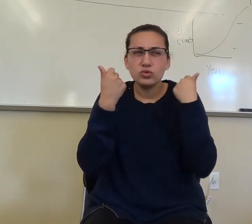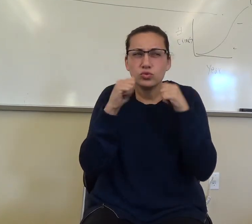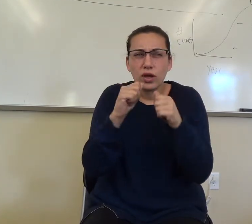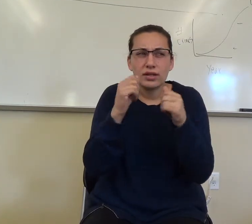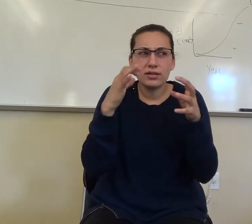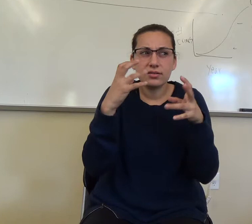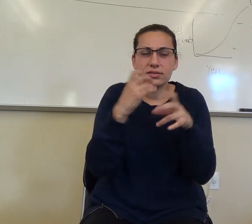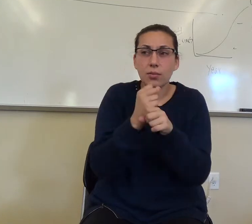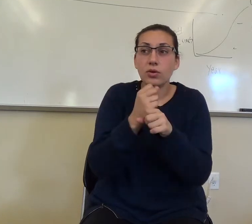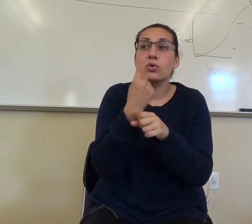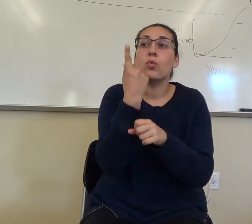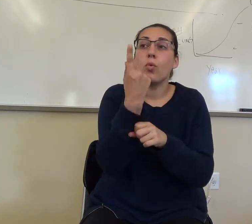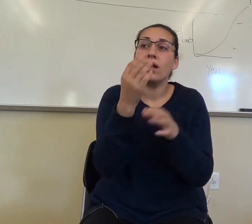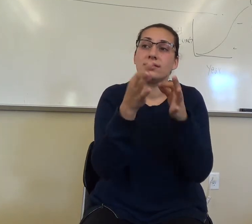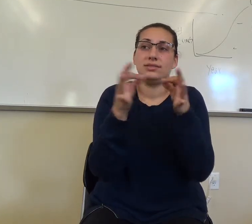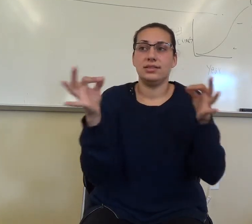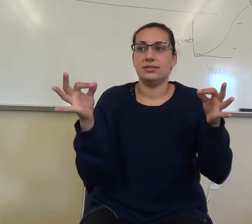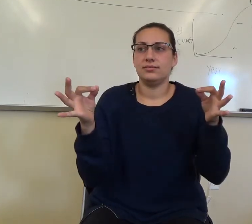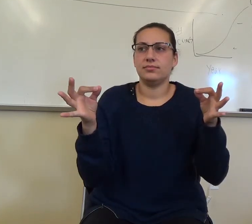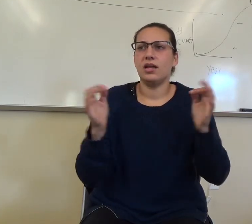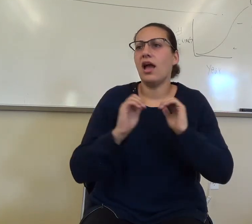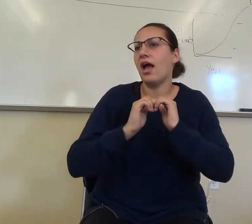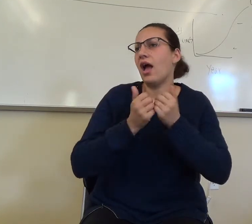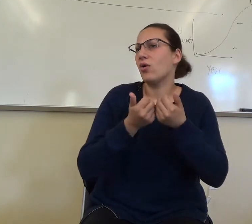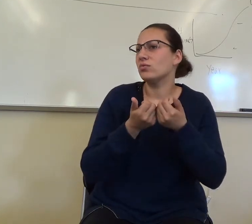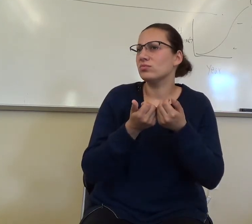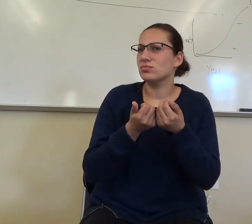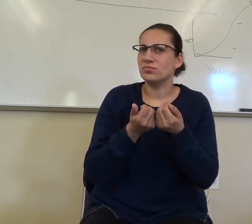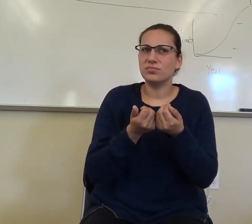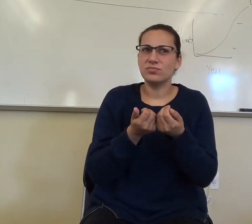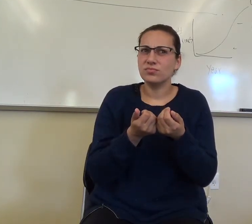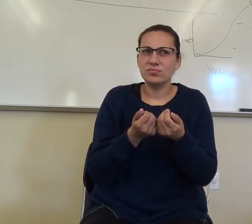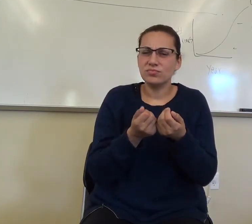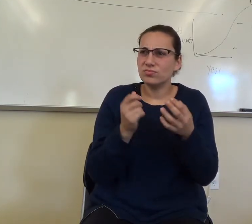summary. How do you group those details?